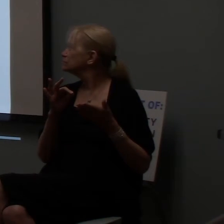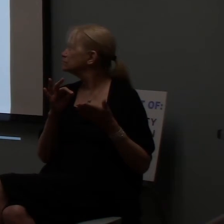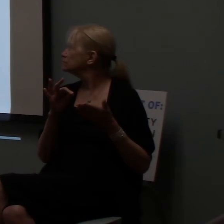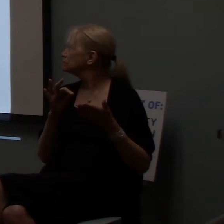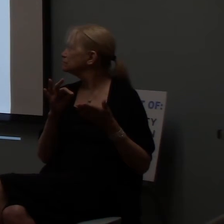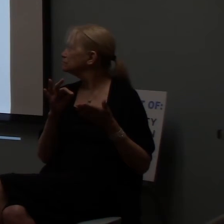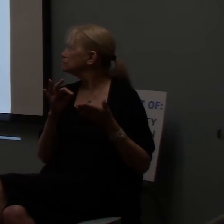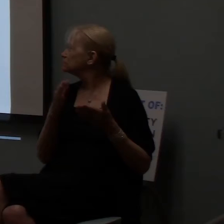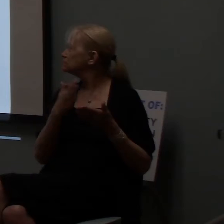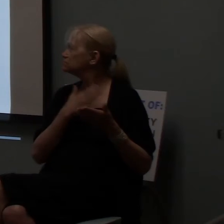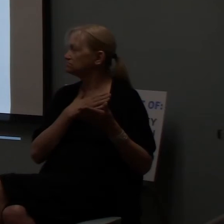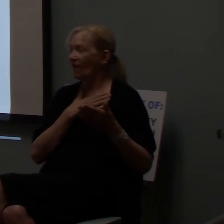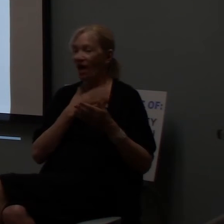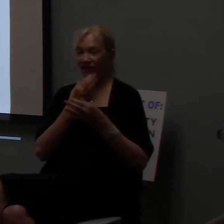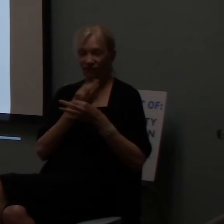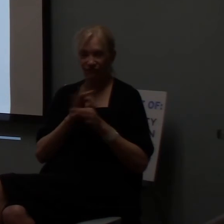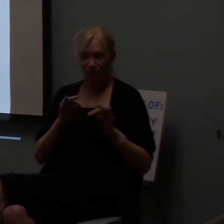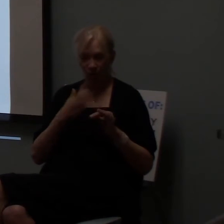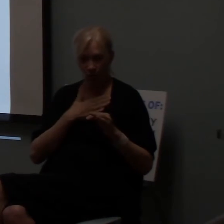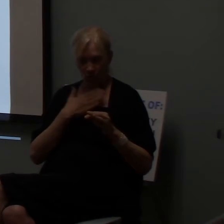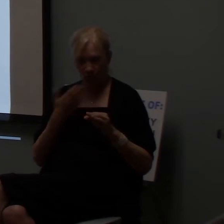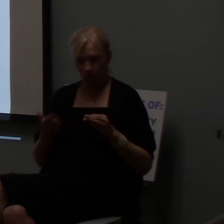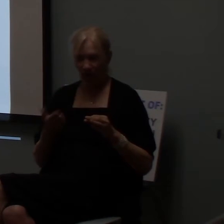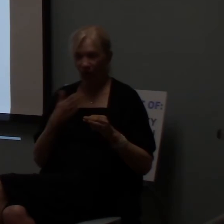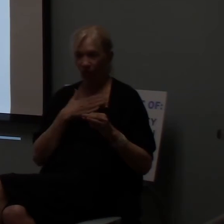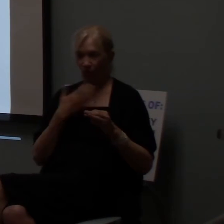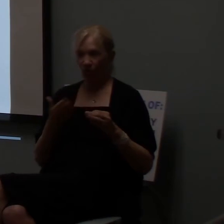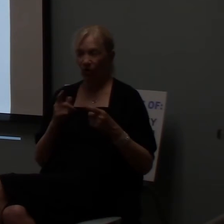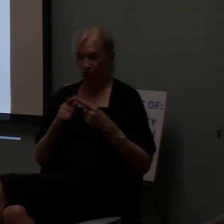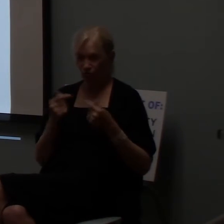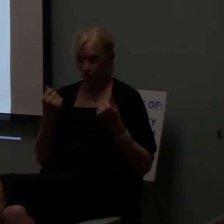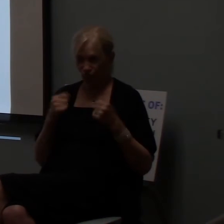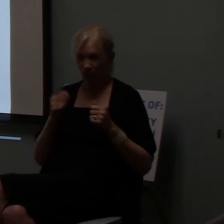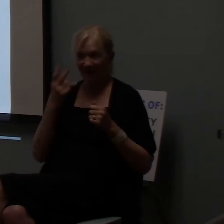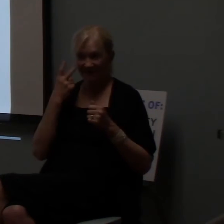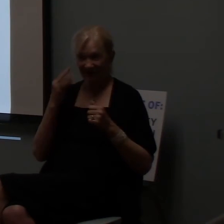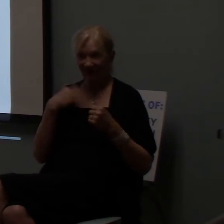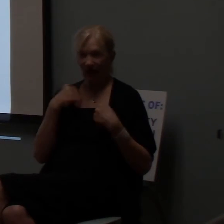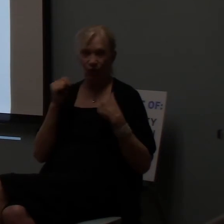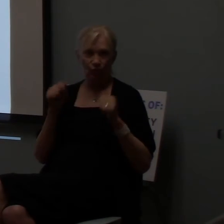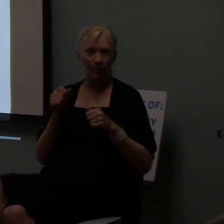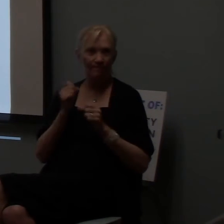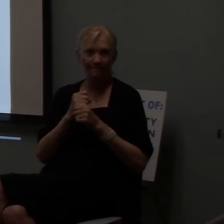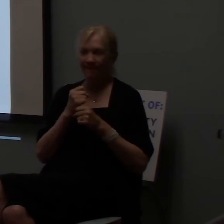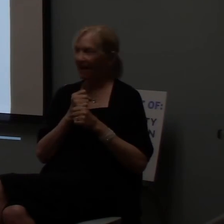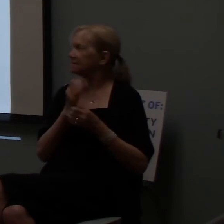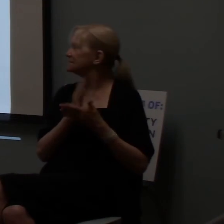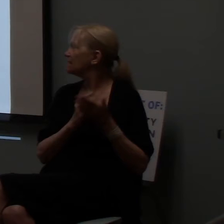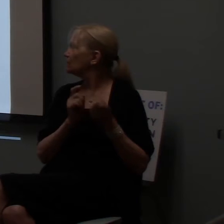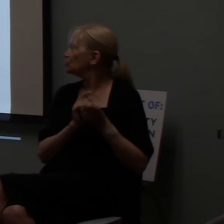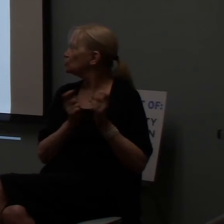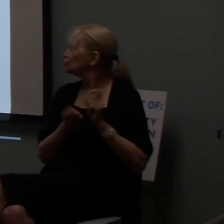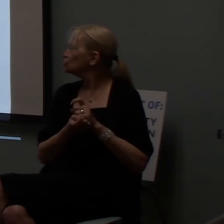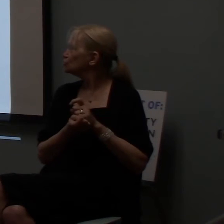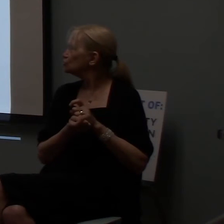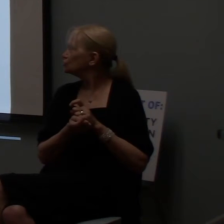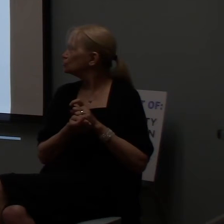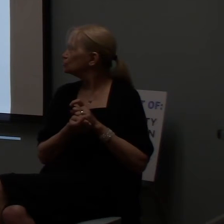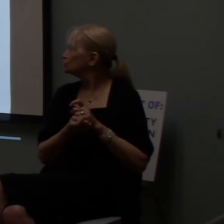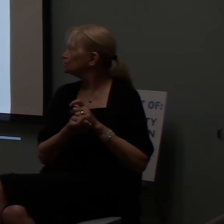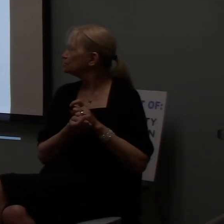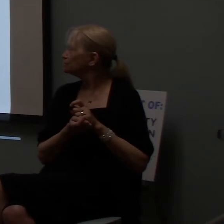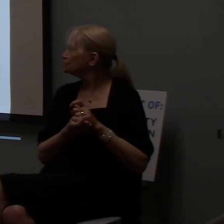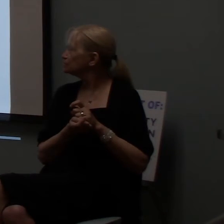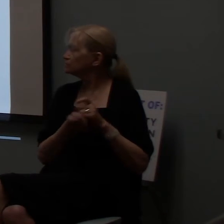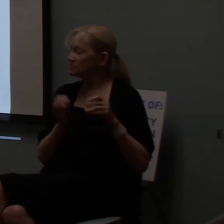exercising my free will, and I'm willing to try to see if I can make some changes in the world. So my belief is that